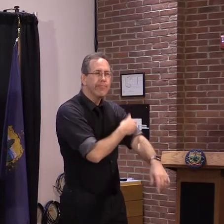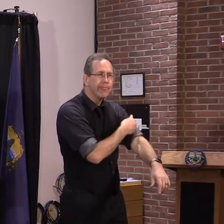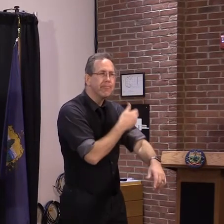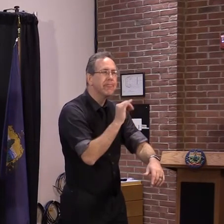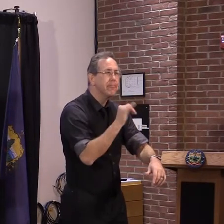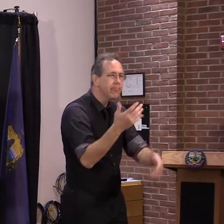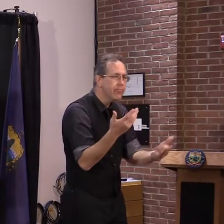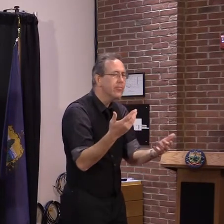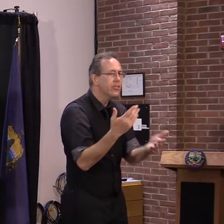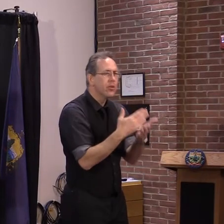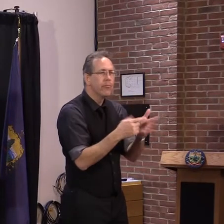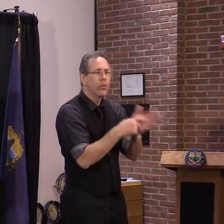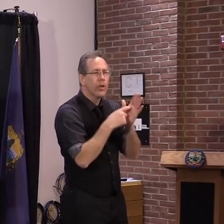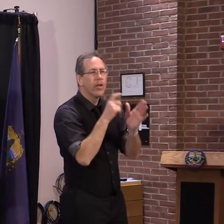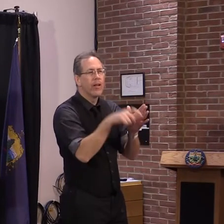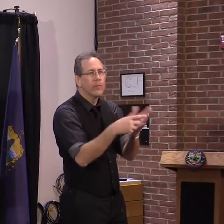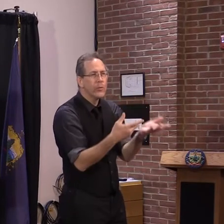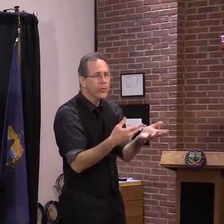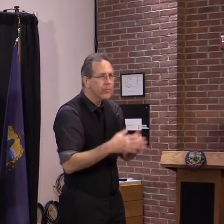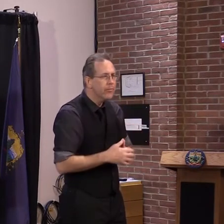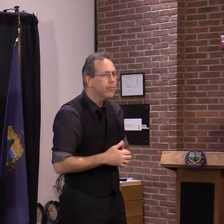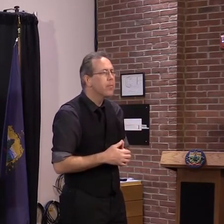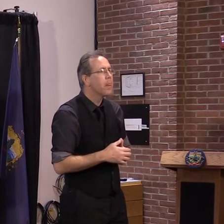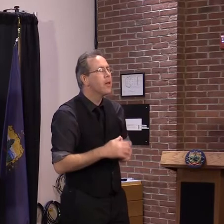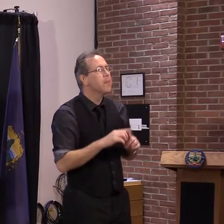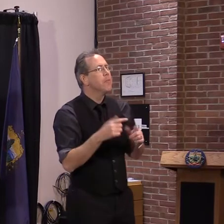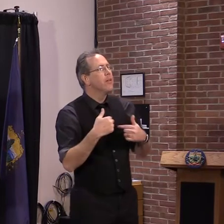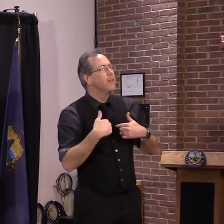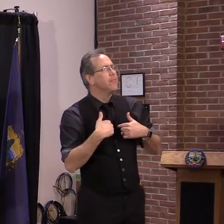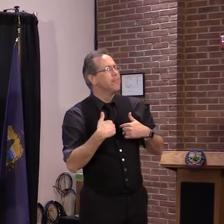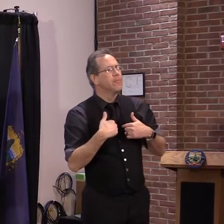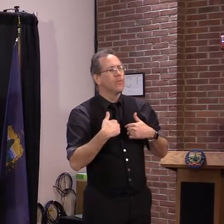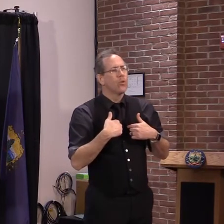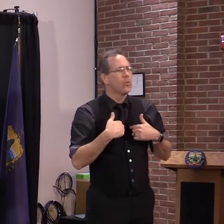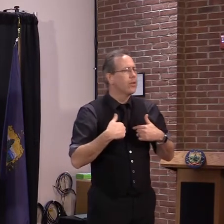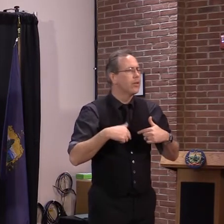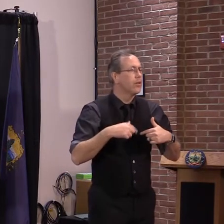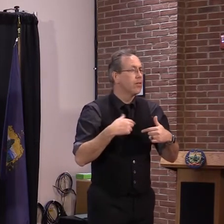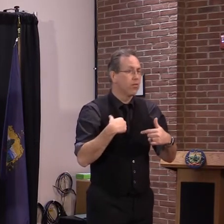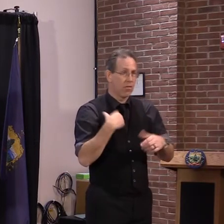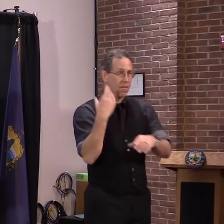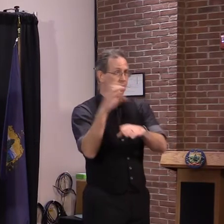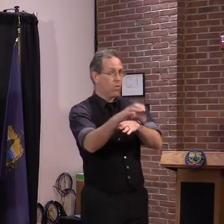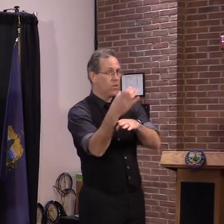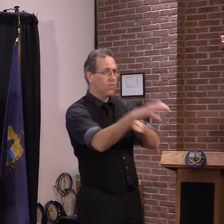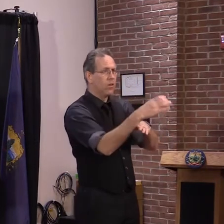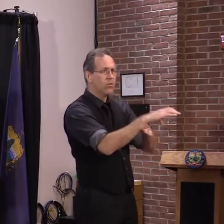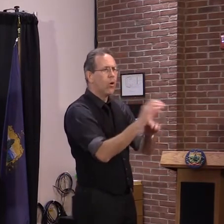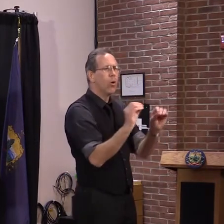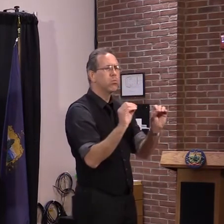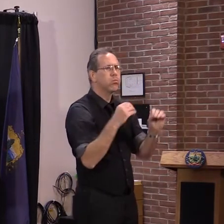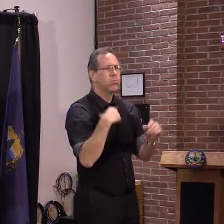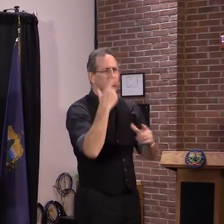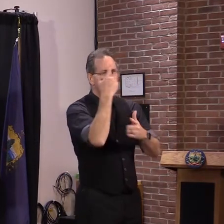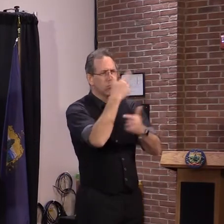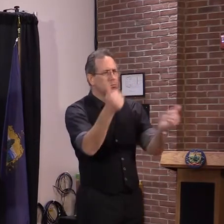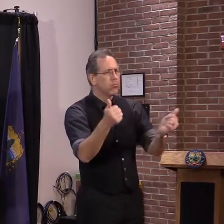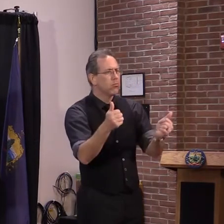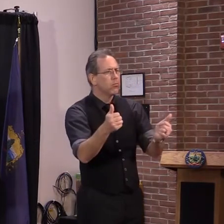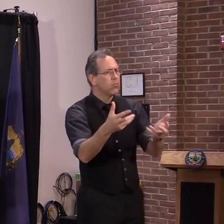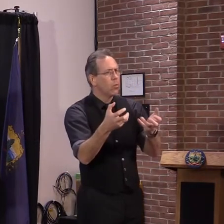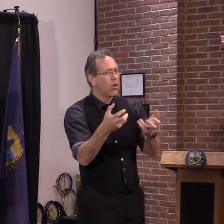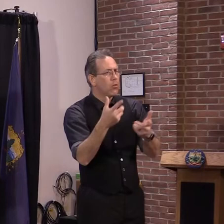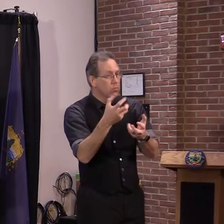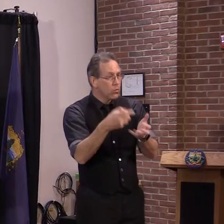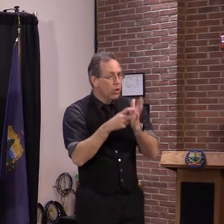vaccination. But it's not necessarily something we would enact at the state level. Okay, Okay, thank you very much.